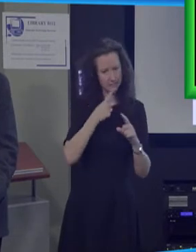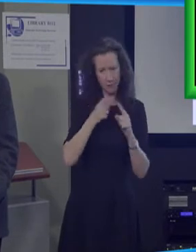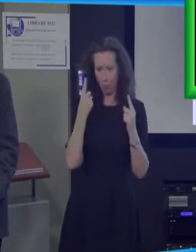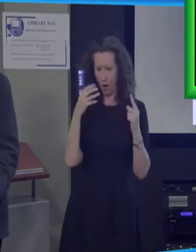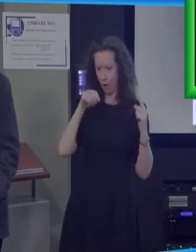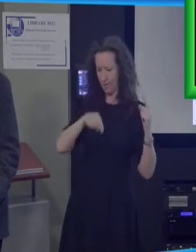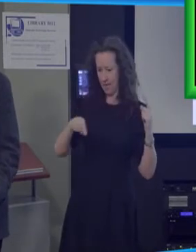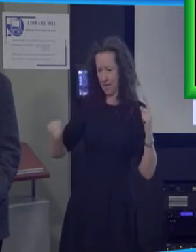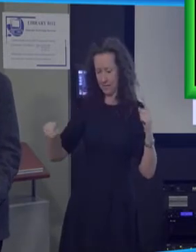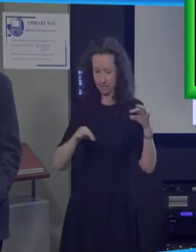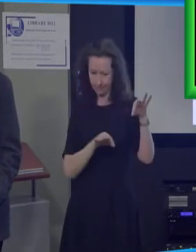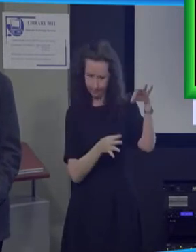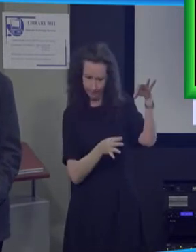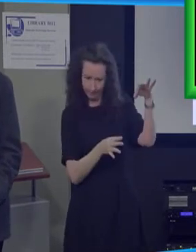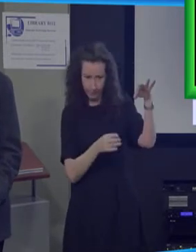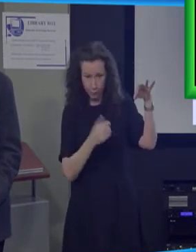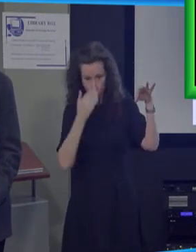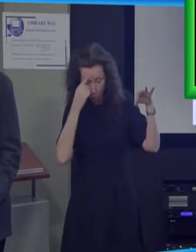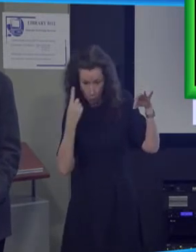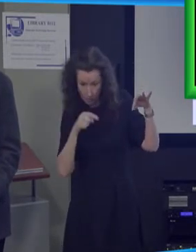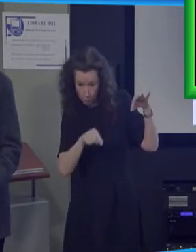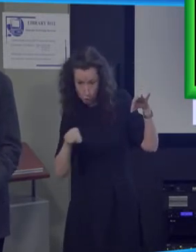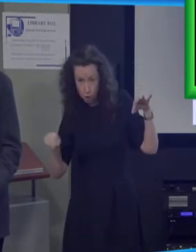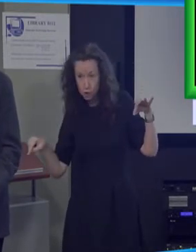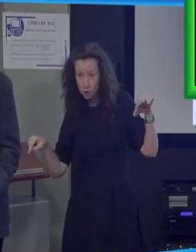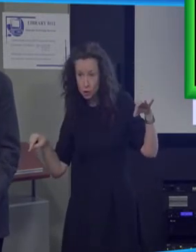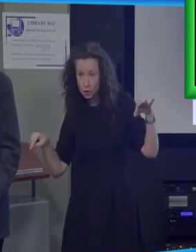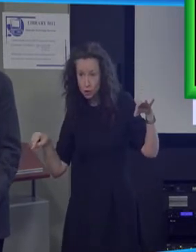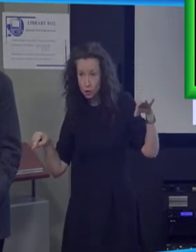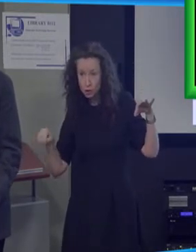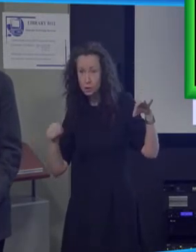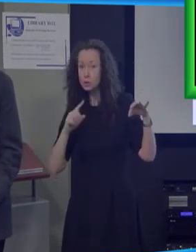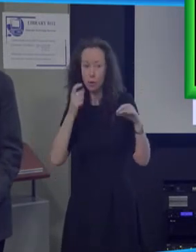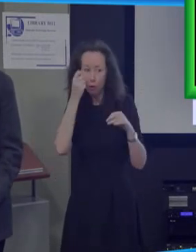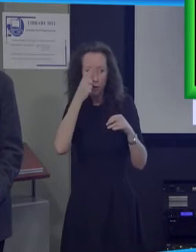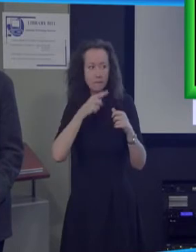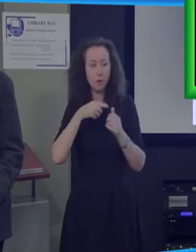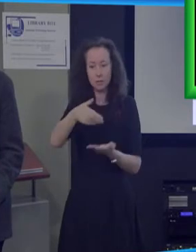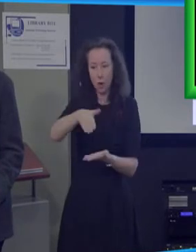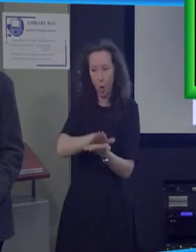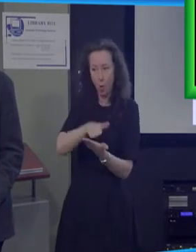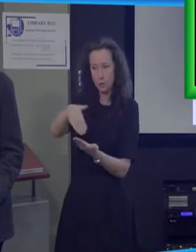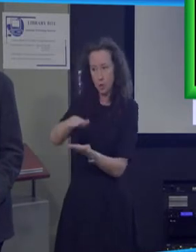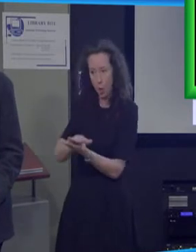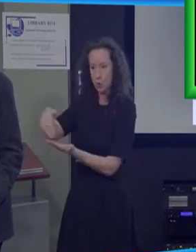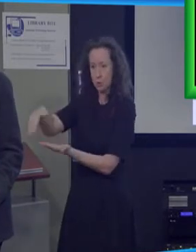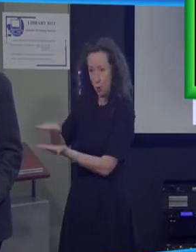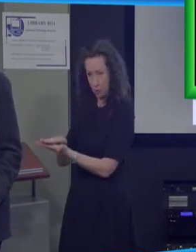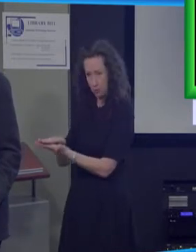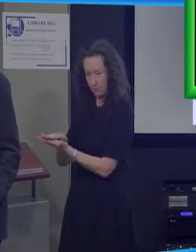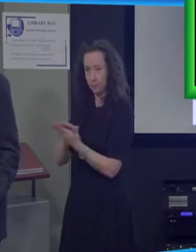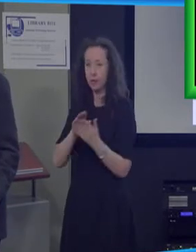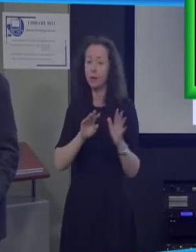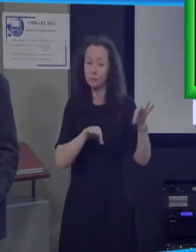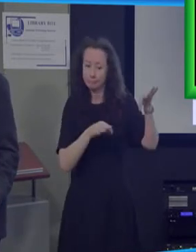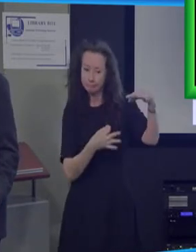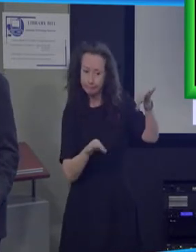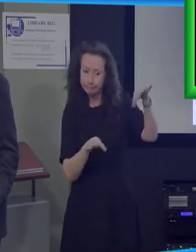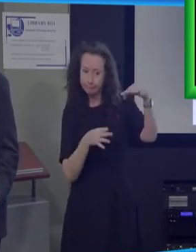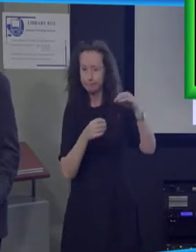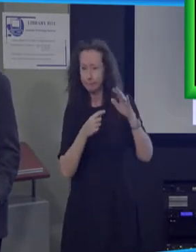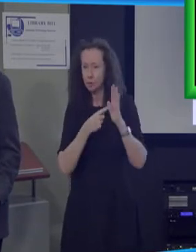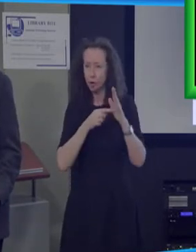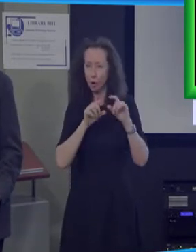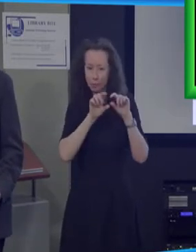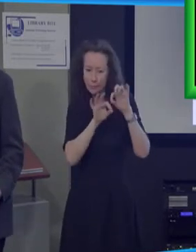which box I used to build this? And we start with all the boxes closed, and then we open them one at a time. So imagine that you are 5